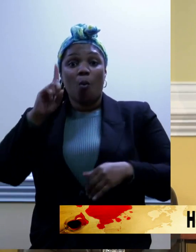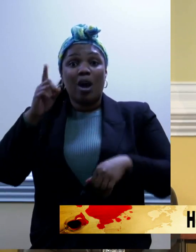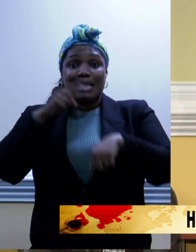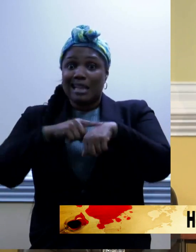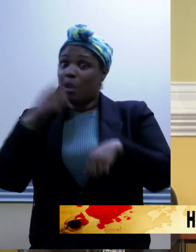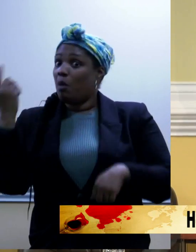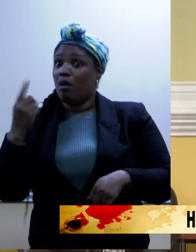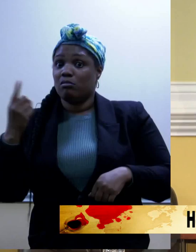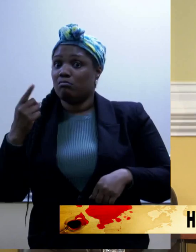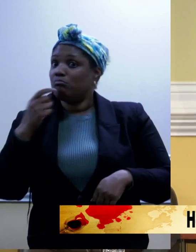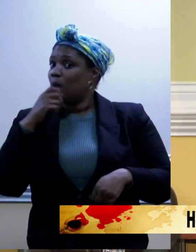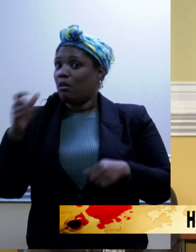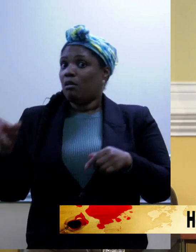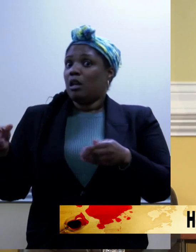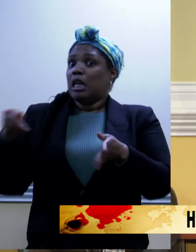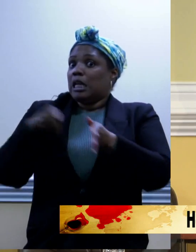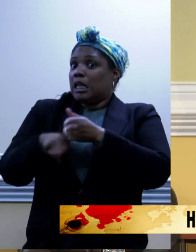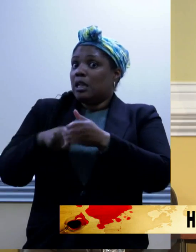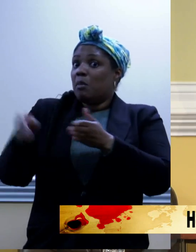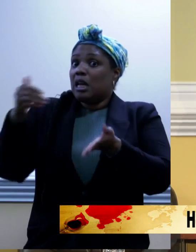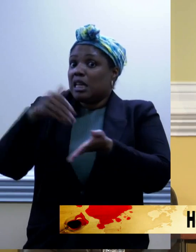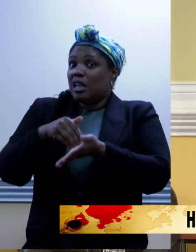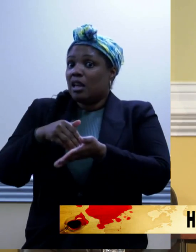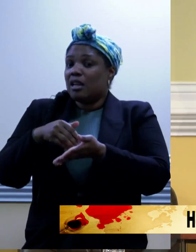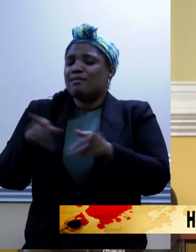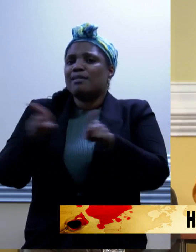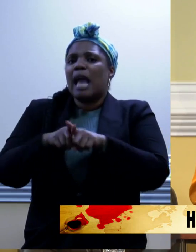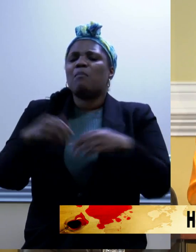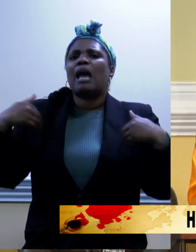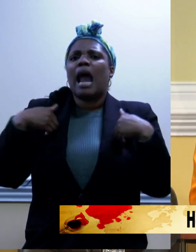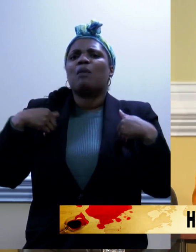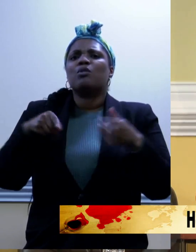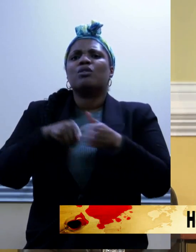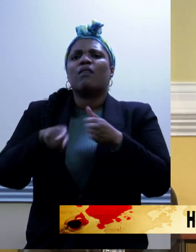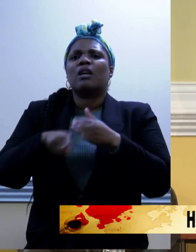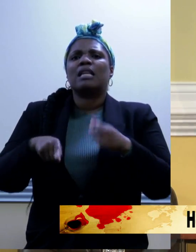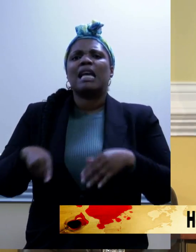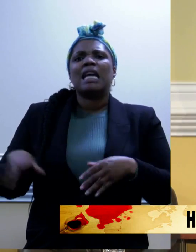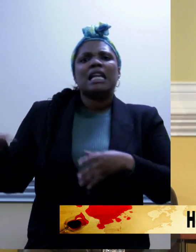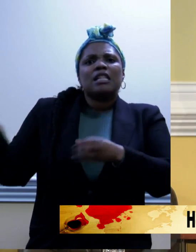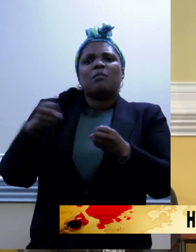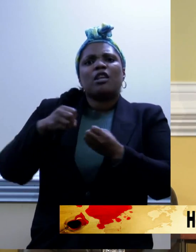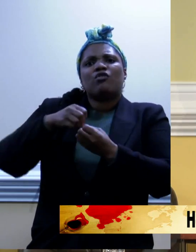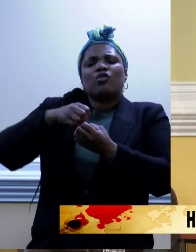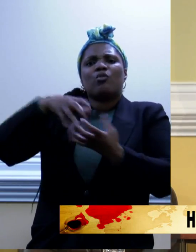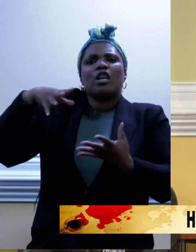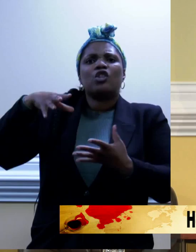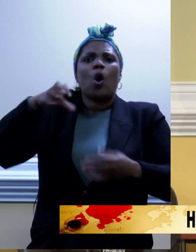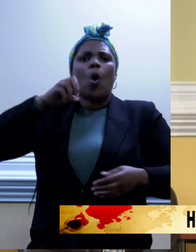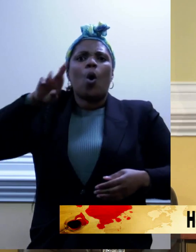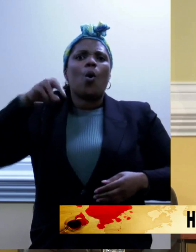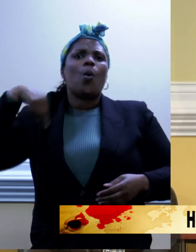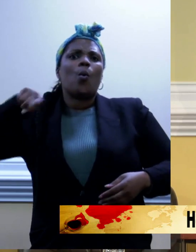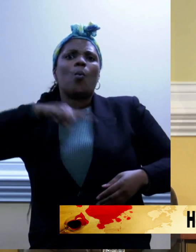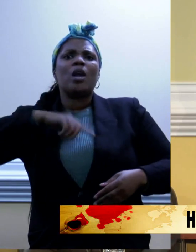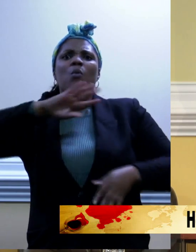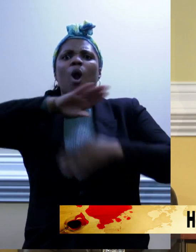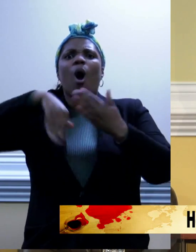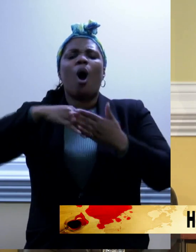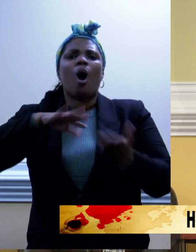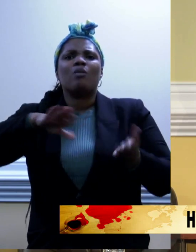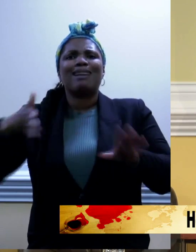that sacrifice had to take place or the whole creation would end up dying and would nobody come